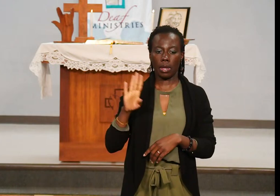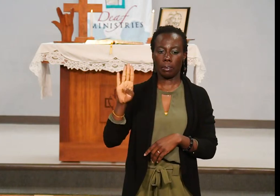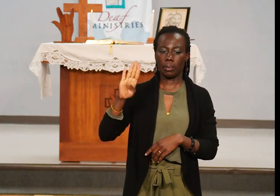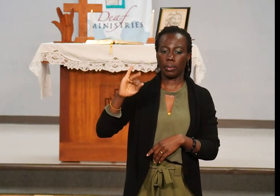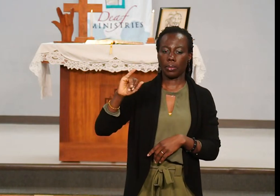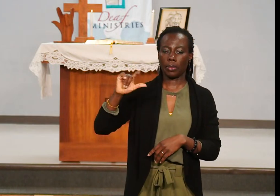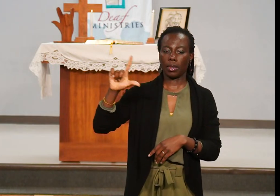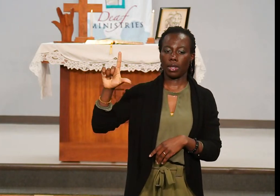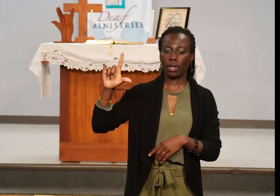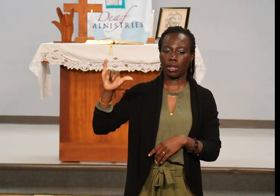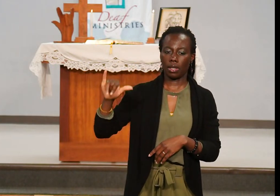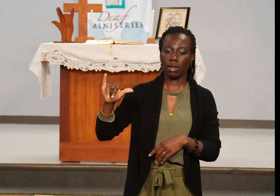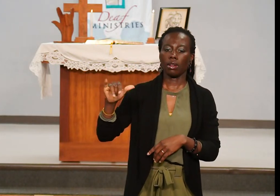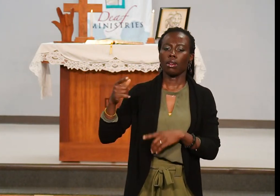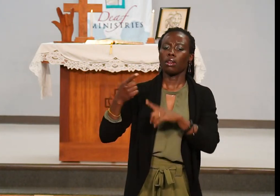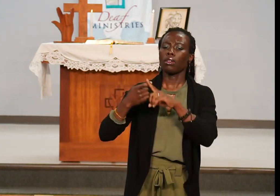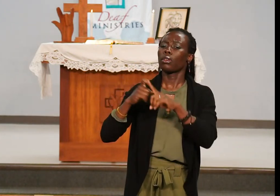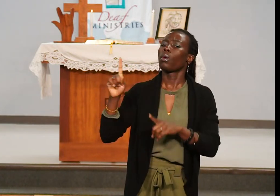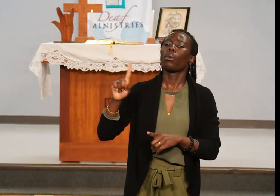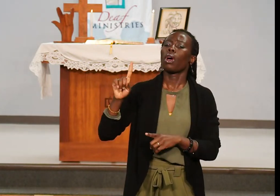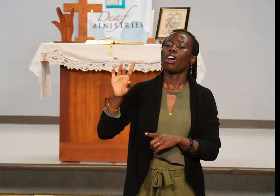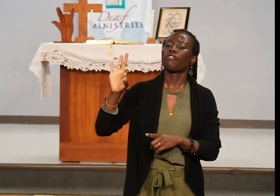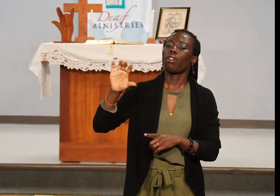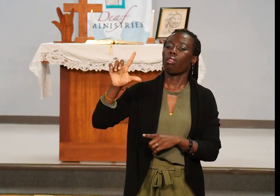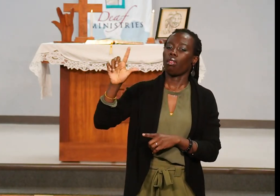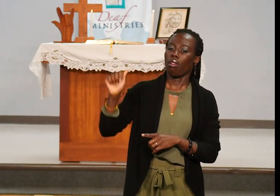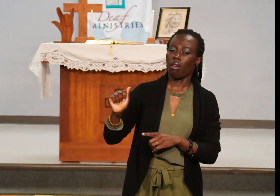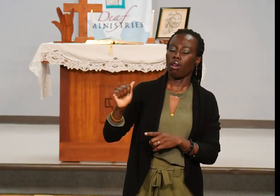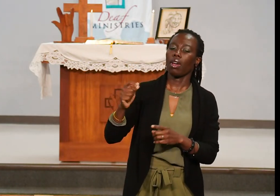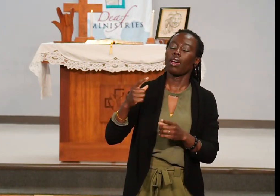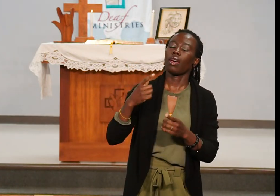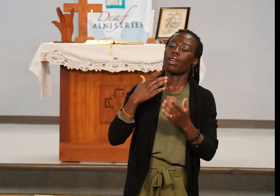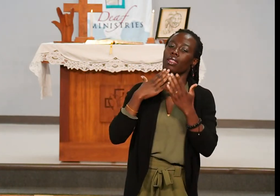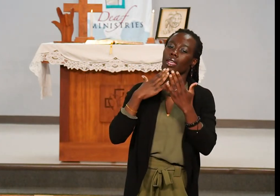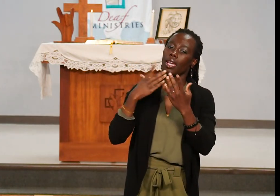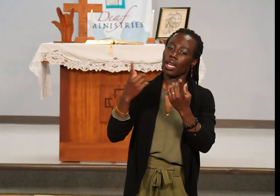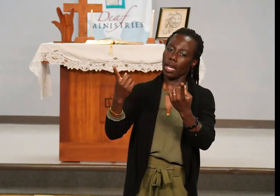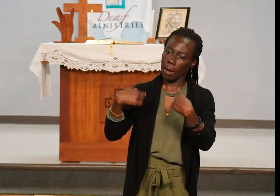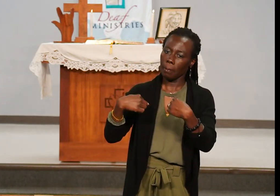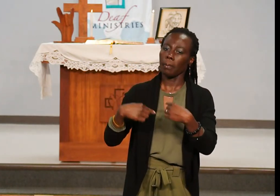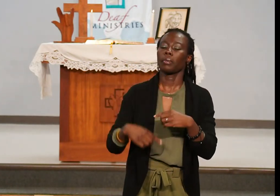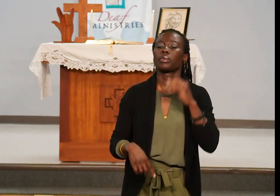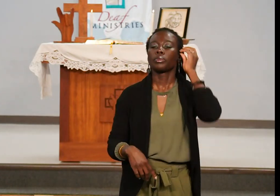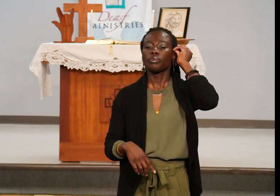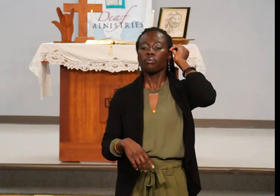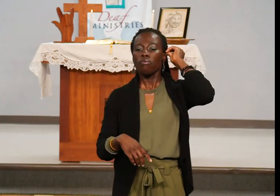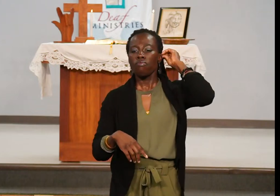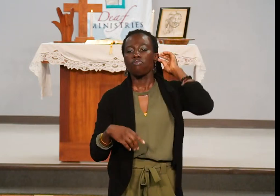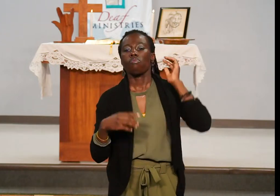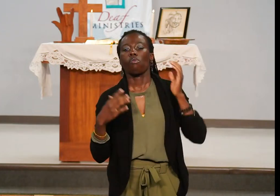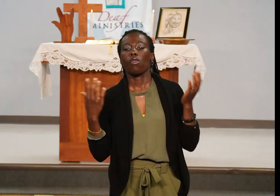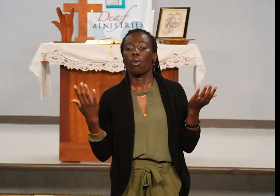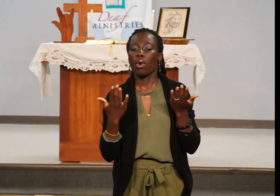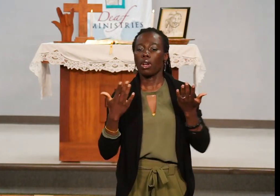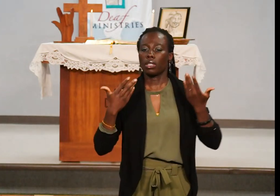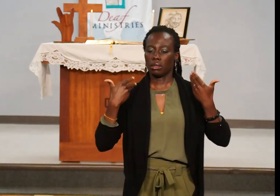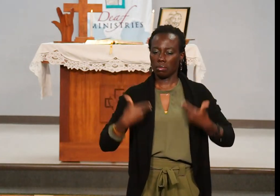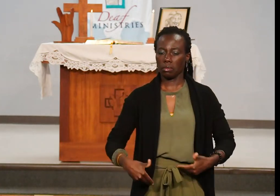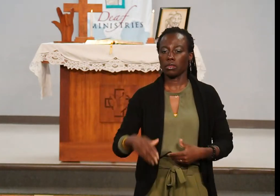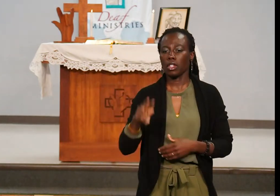Billy Dieters joined us from Florida. And we want to thank all of you for being part of our worship.